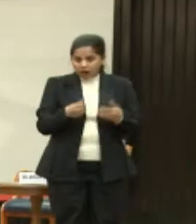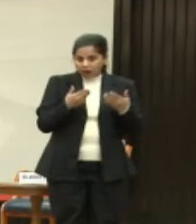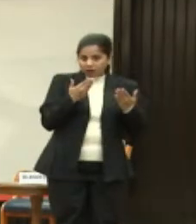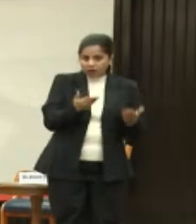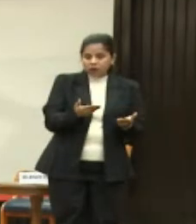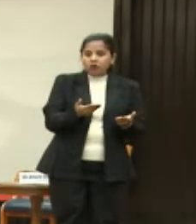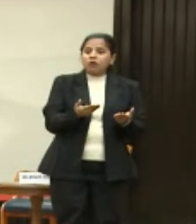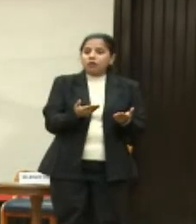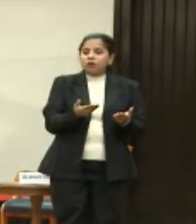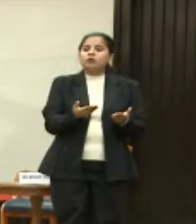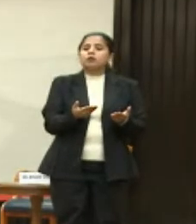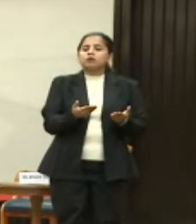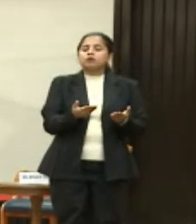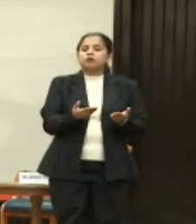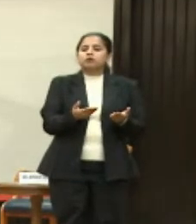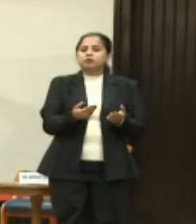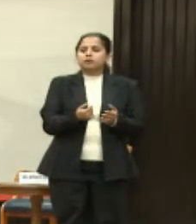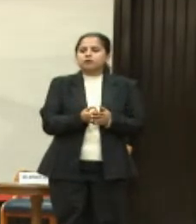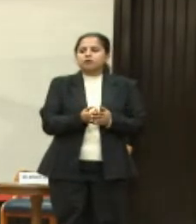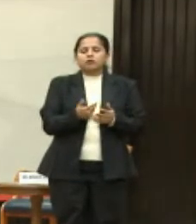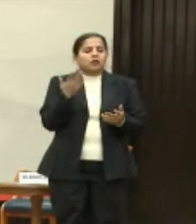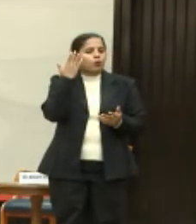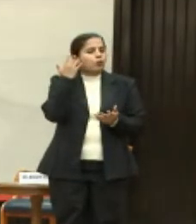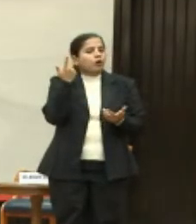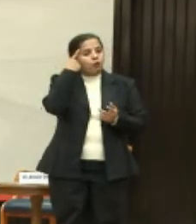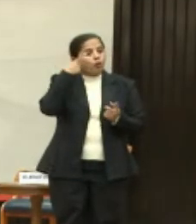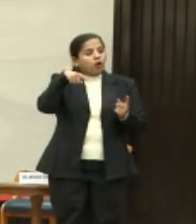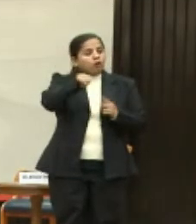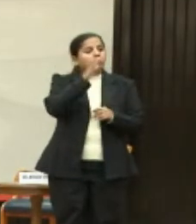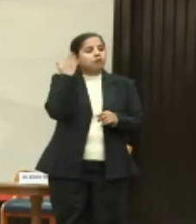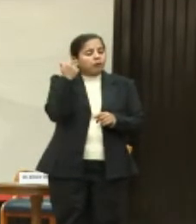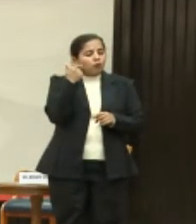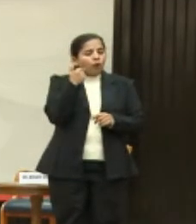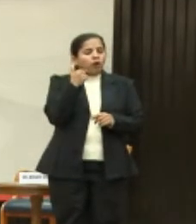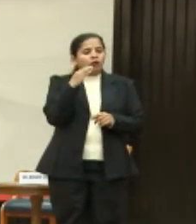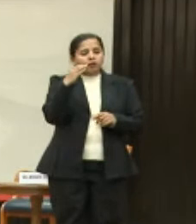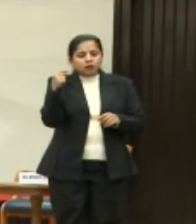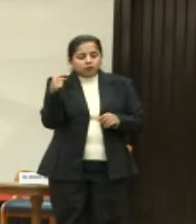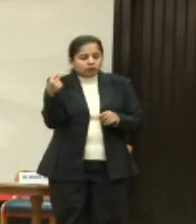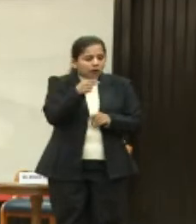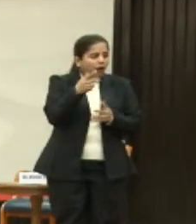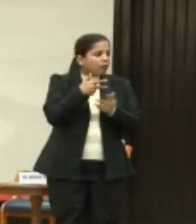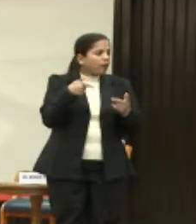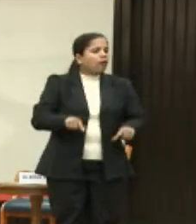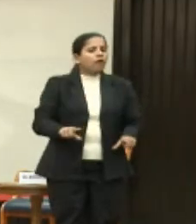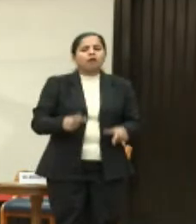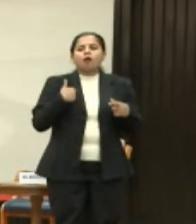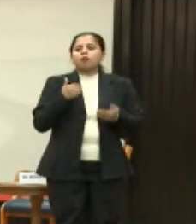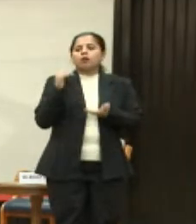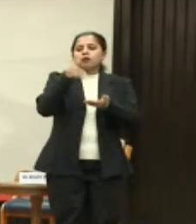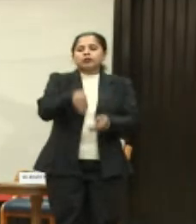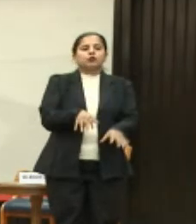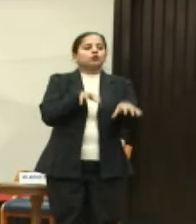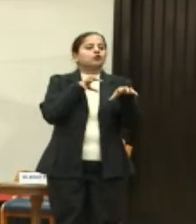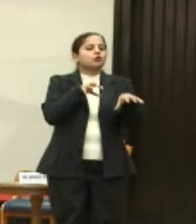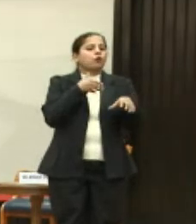corrupt behavior. Because of those crimes, in this life, I've been born as a